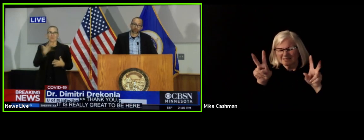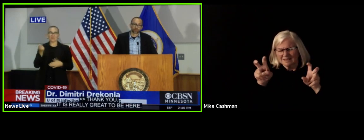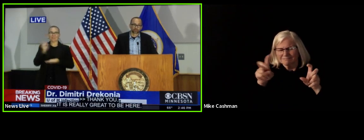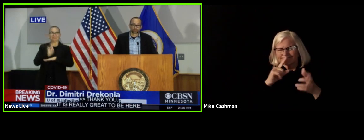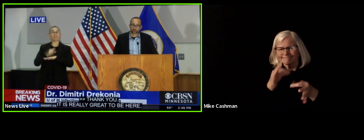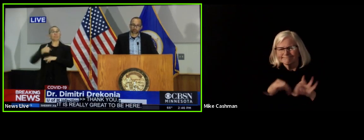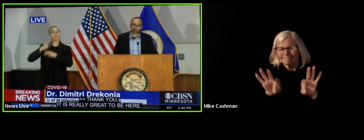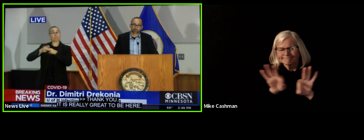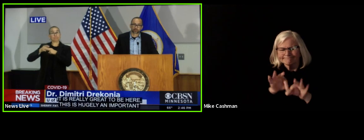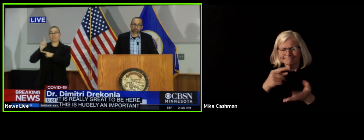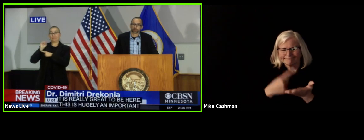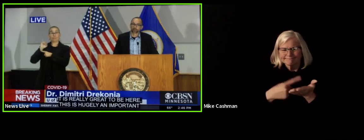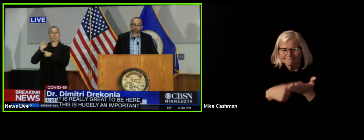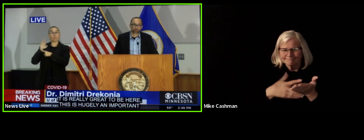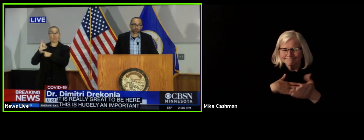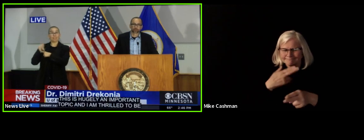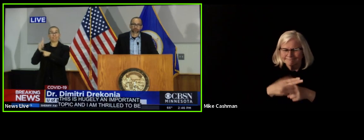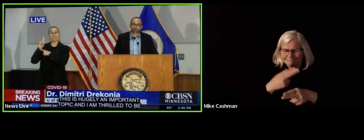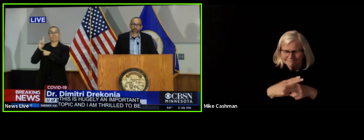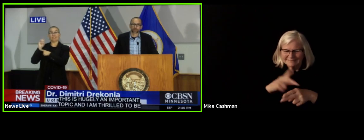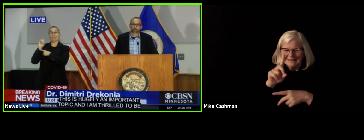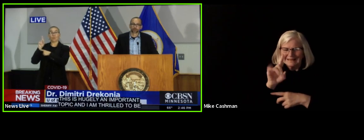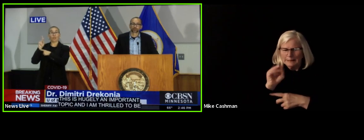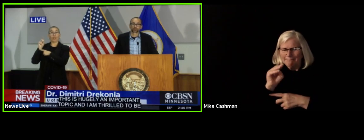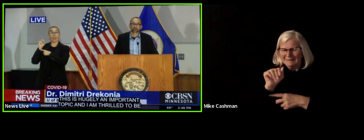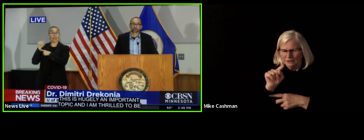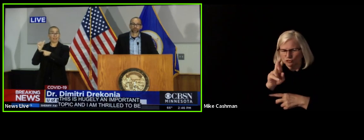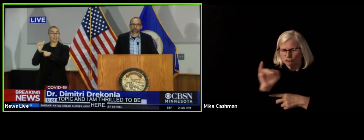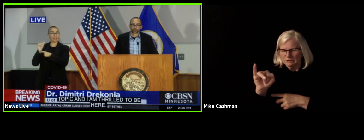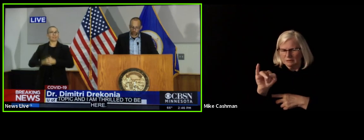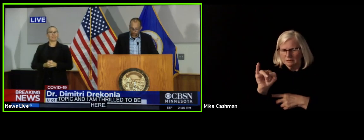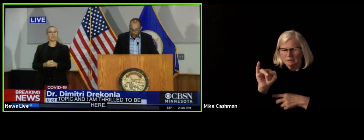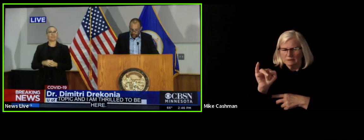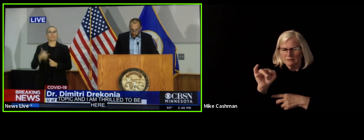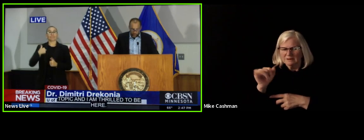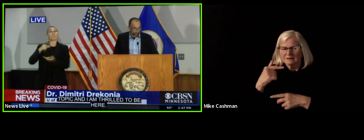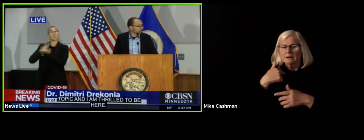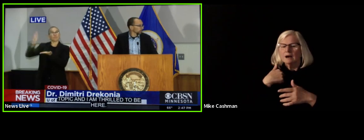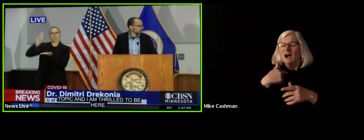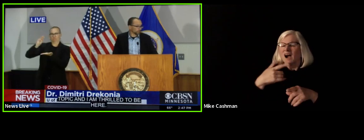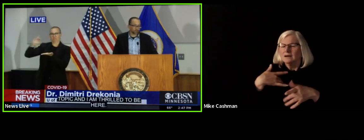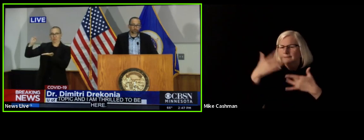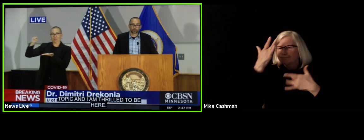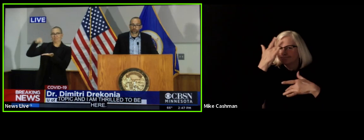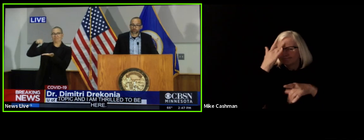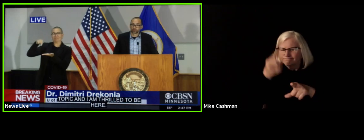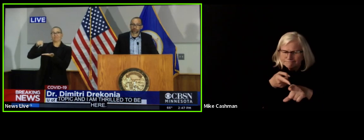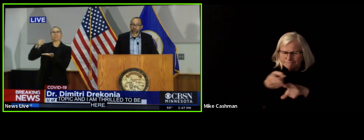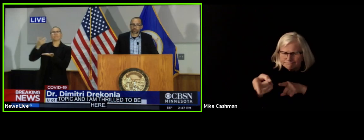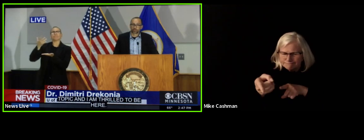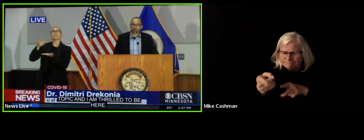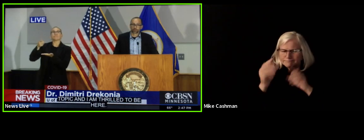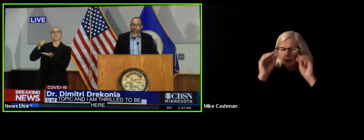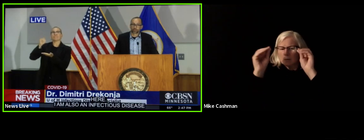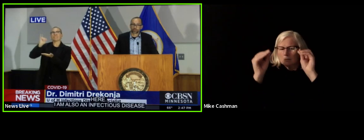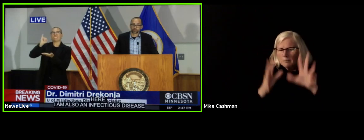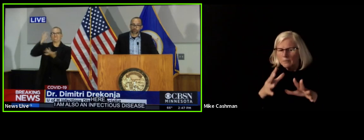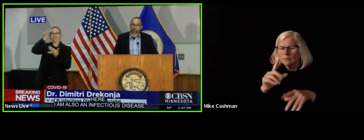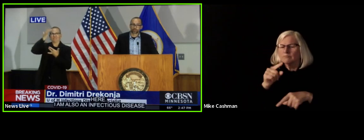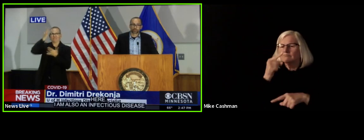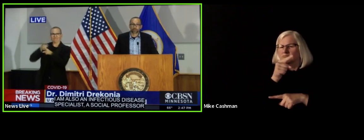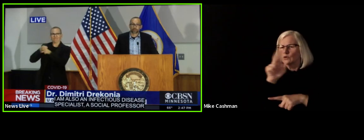also an infectious disease specialist. I'm an associate professor of medicine at the University of Minnesota. I want to say thanks to the governor and his team for taking